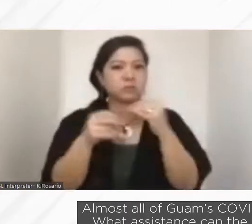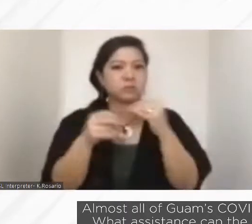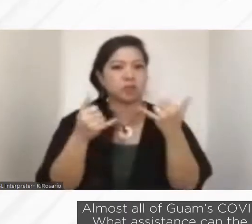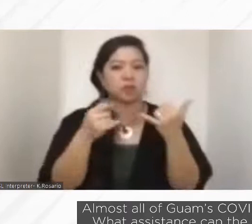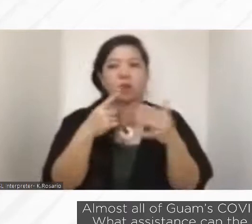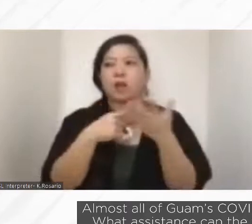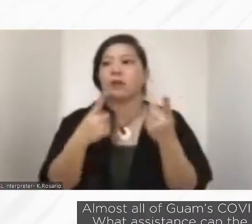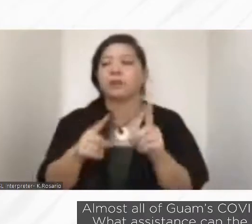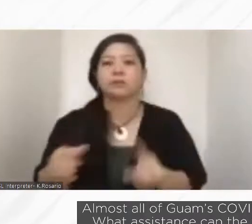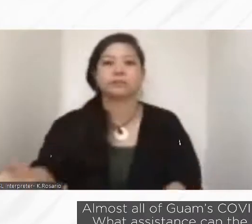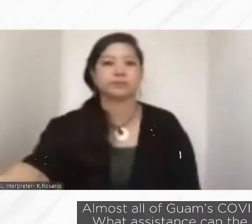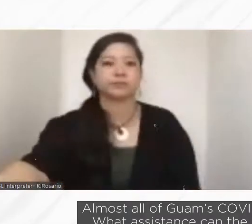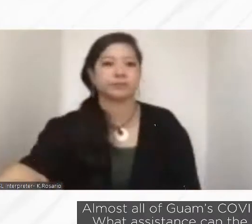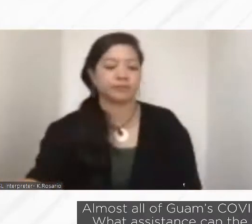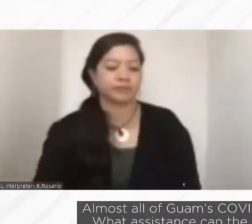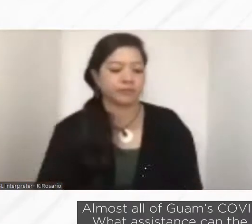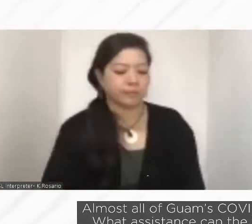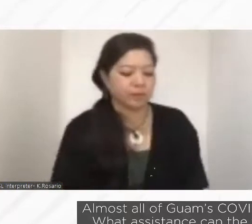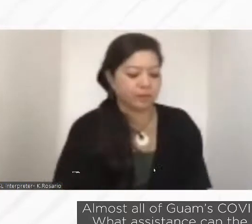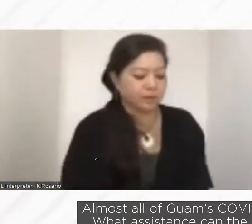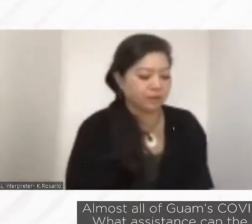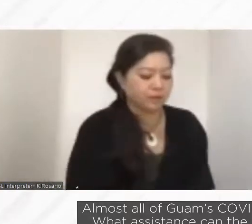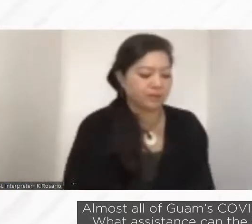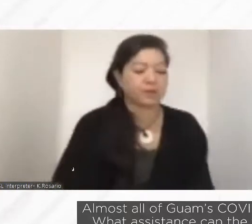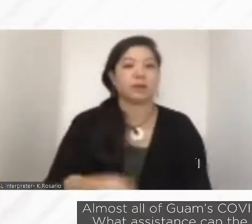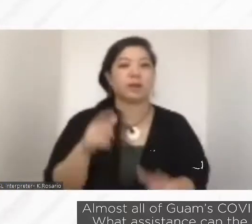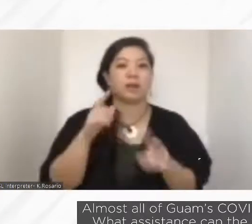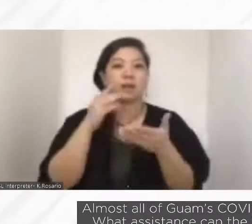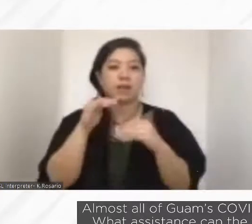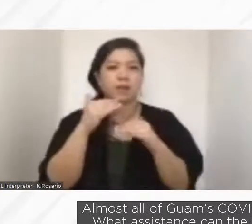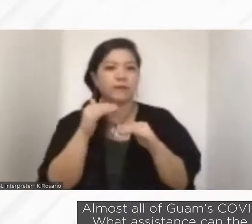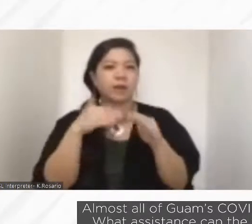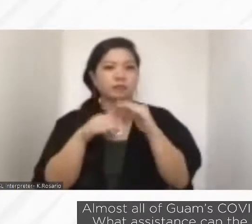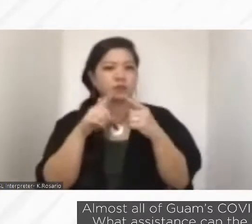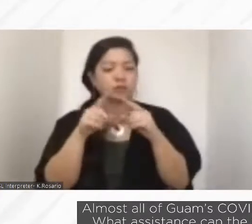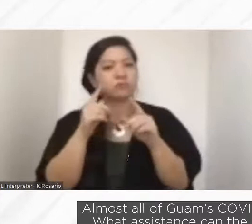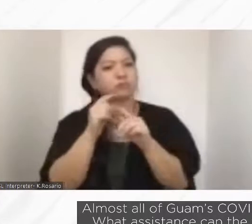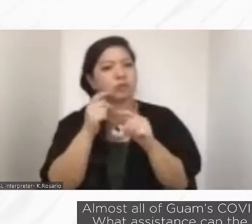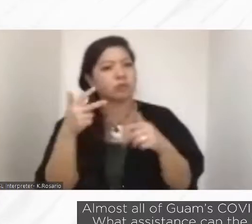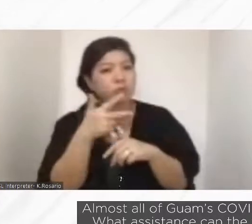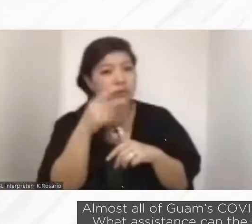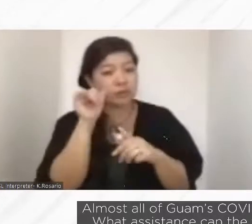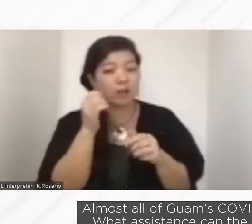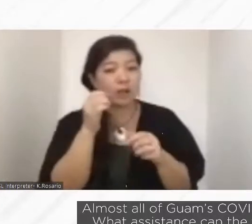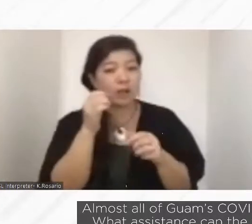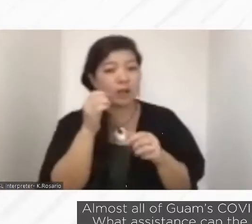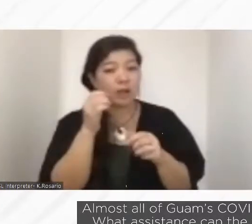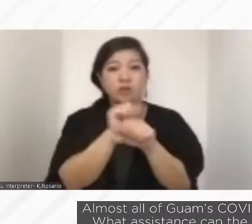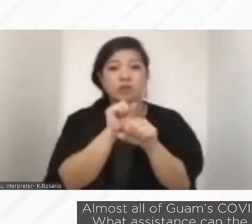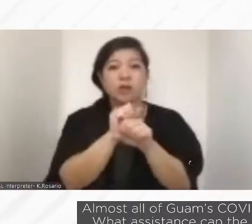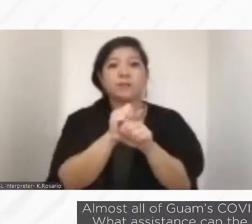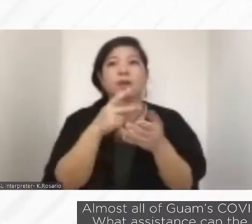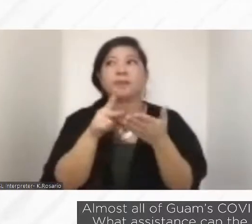factors. Again, lack of access to transportation, lack of a job that pays a living wage, lack